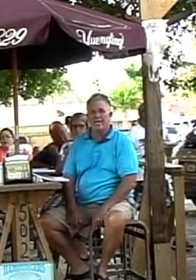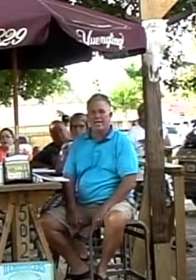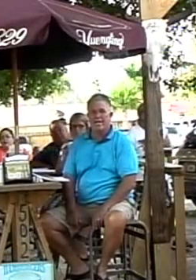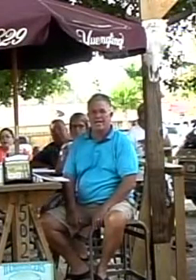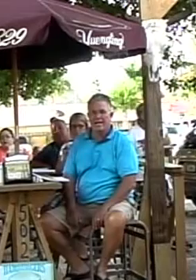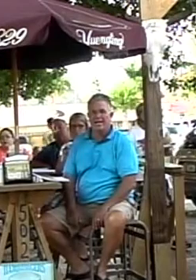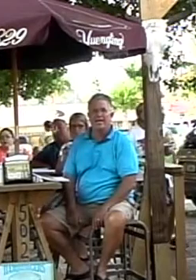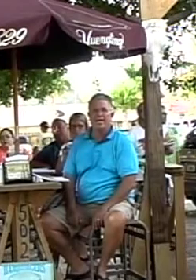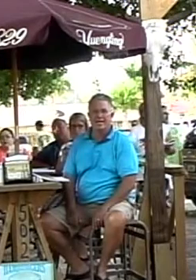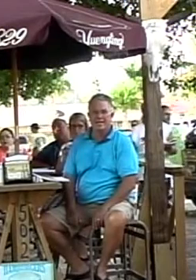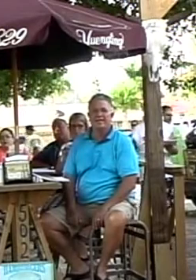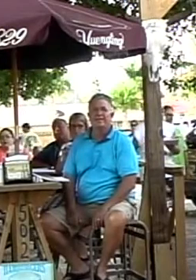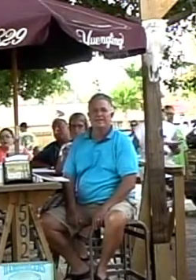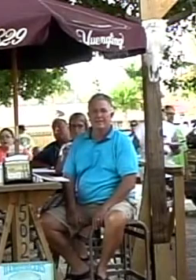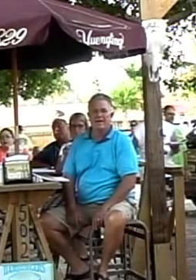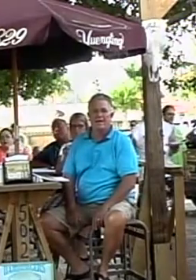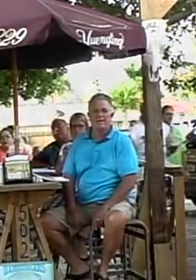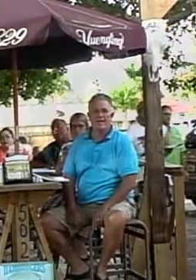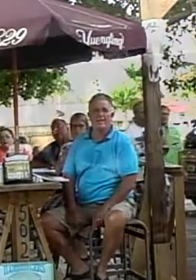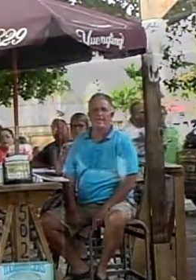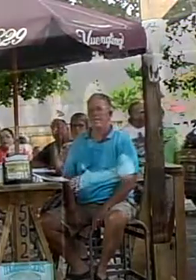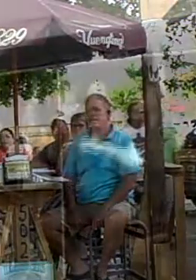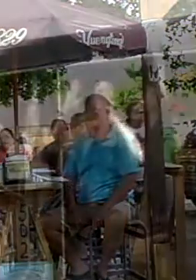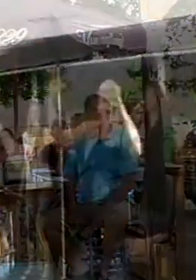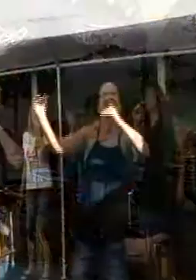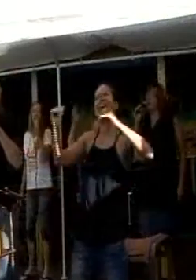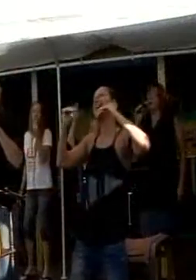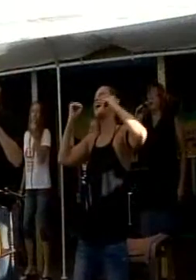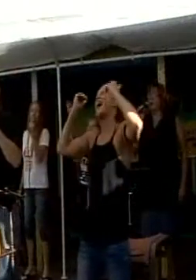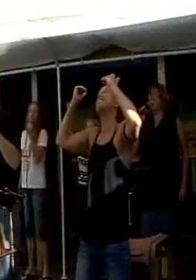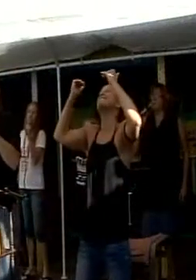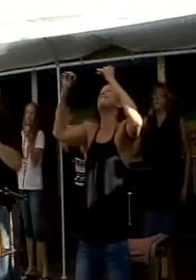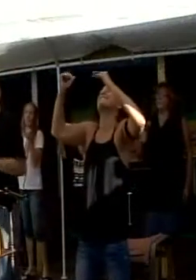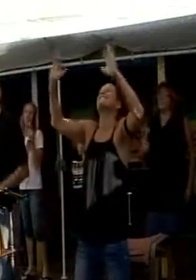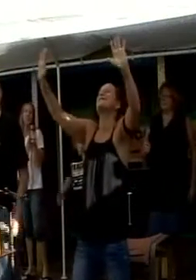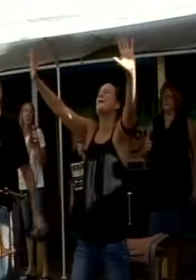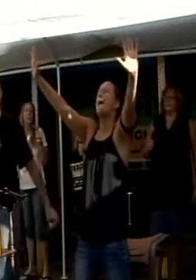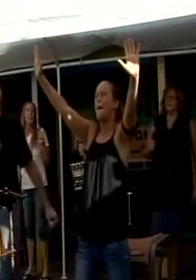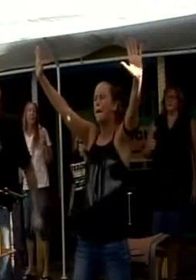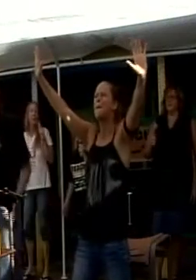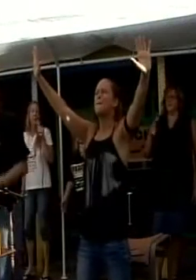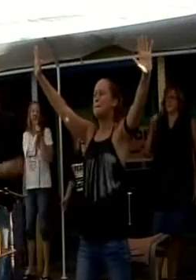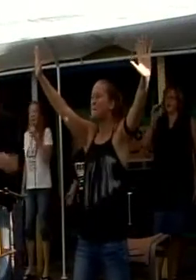holy. High and lifted up.